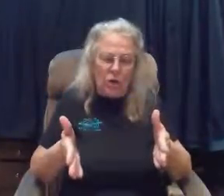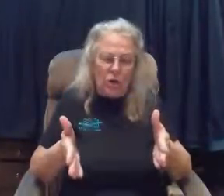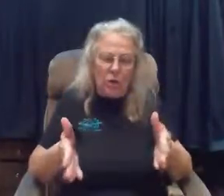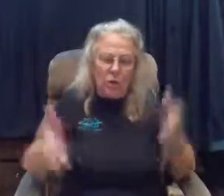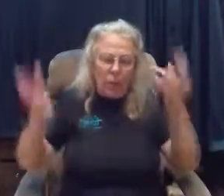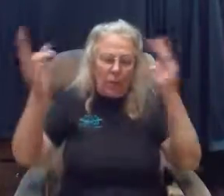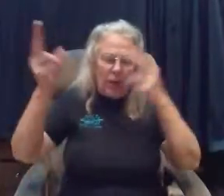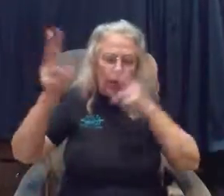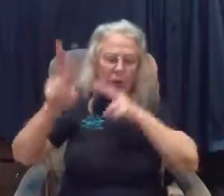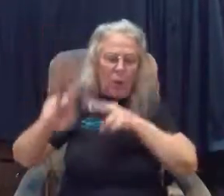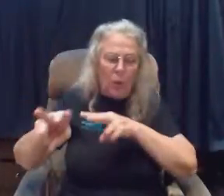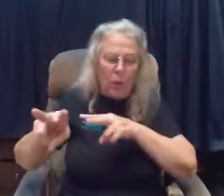stranger.